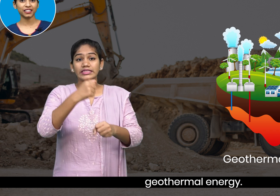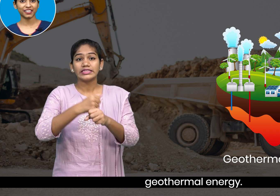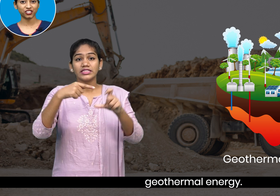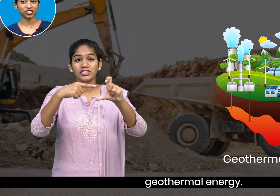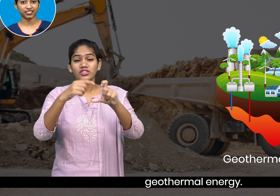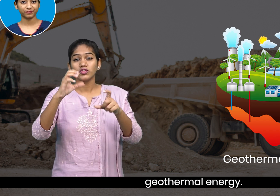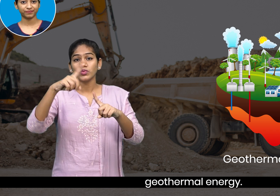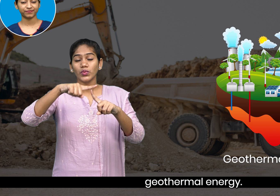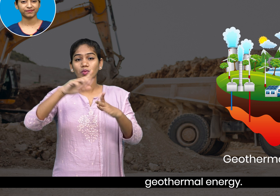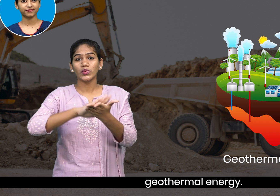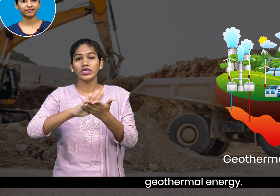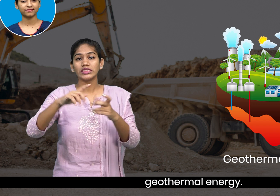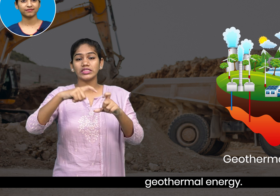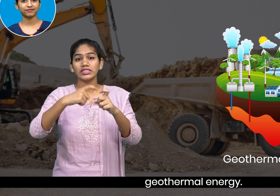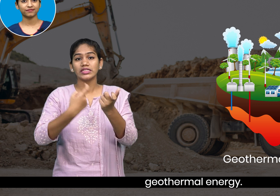geothermal energy.